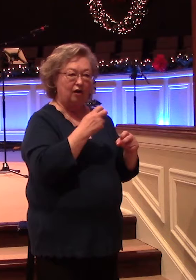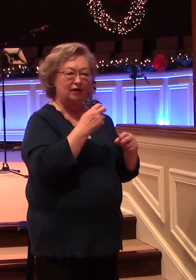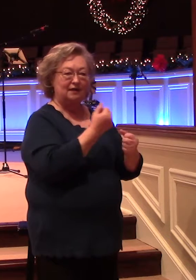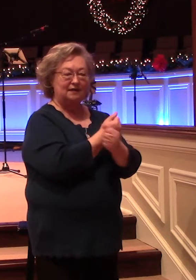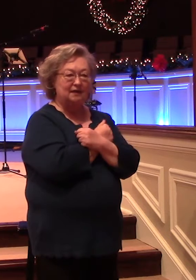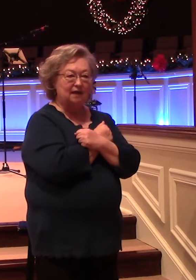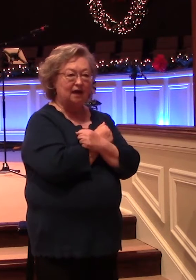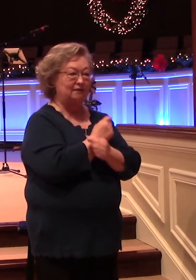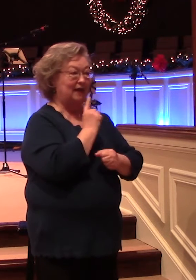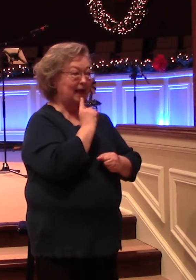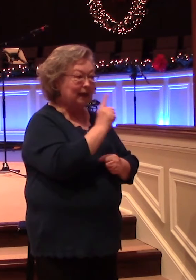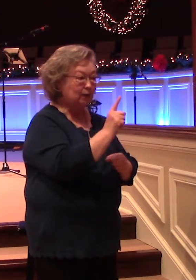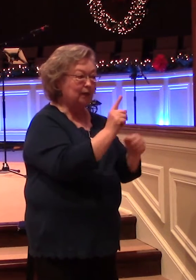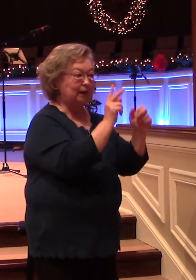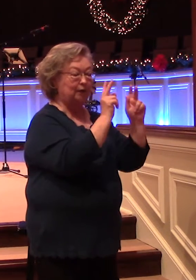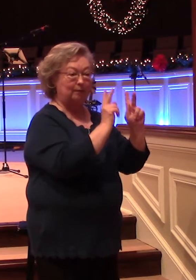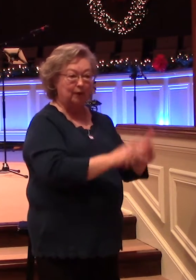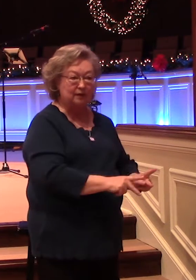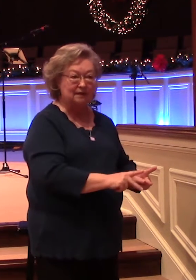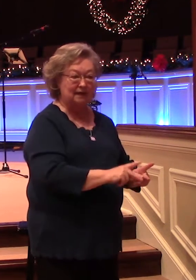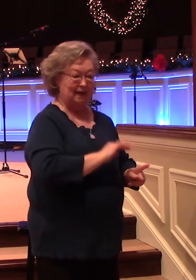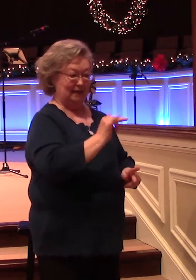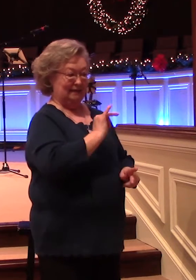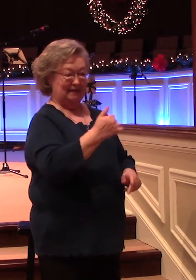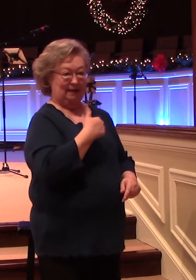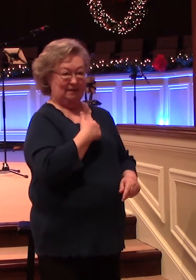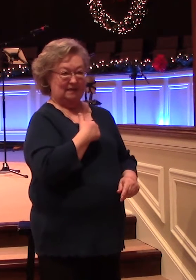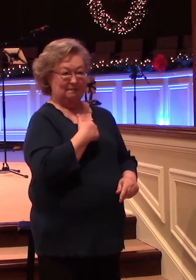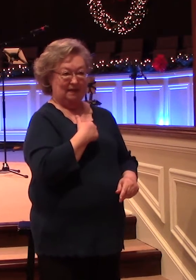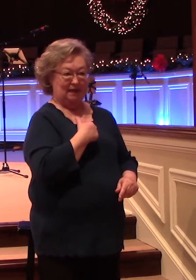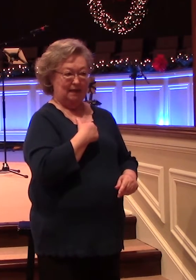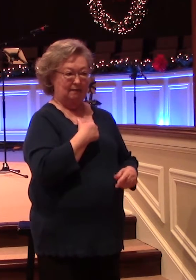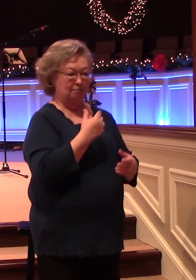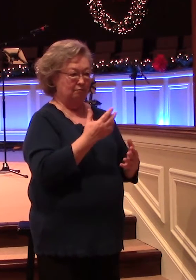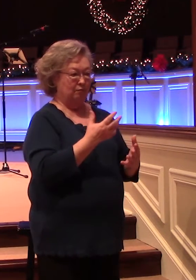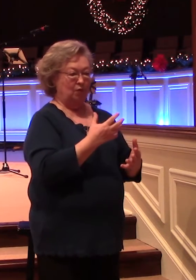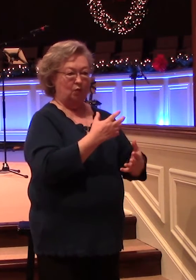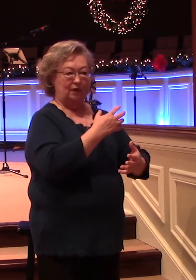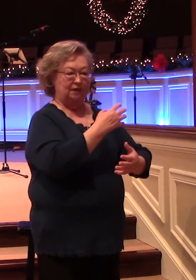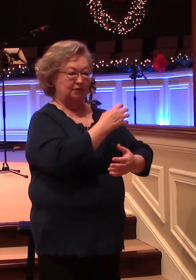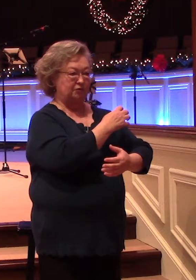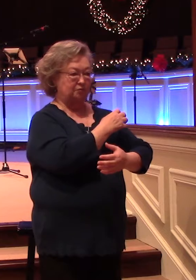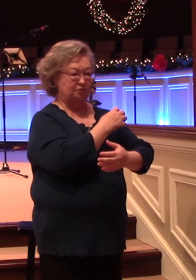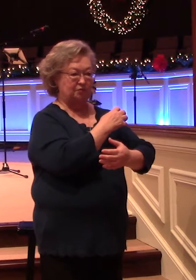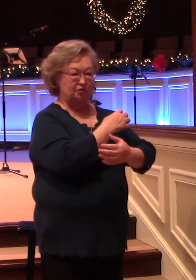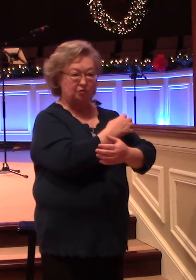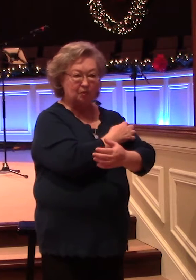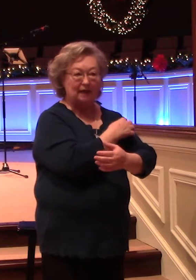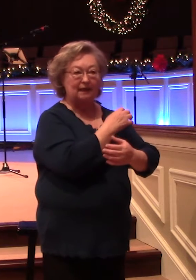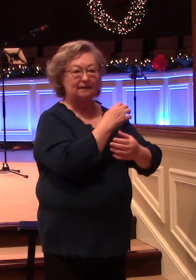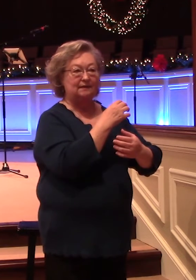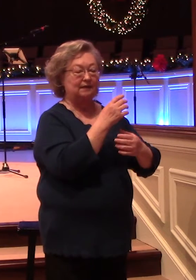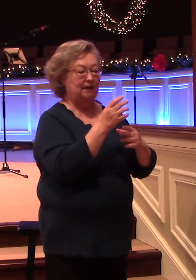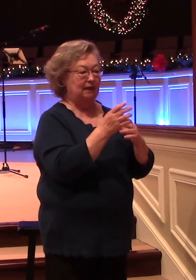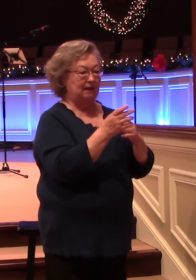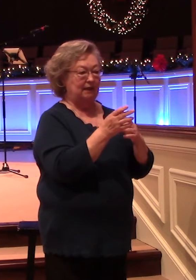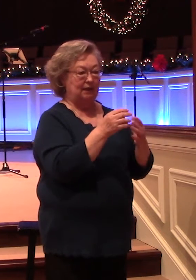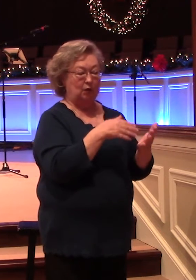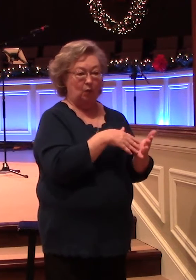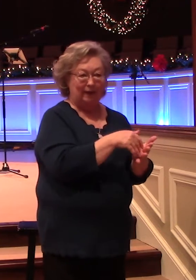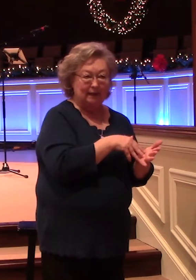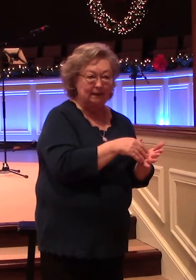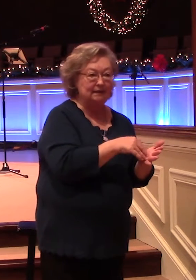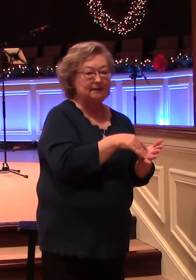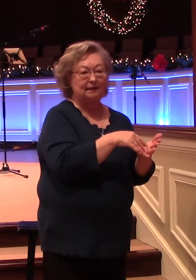just like you, with all of his strengths and weaknesses and highs and lows, the things about him that are good and bad, all those things